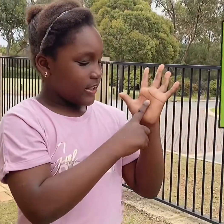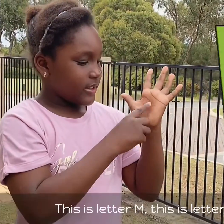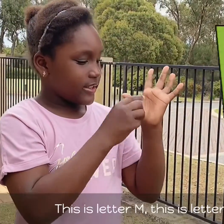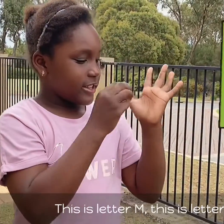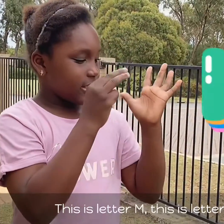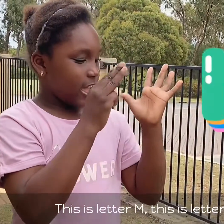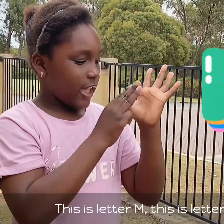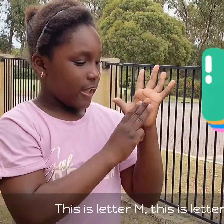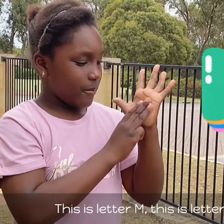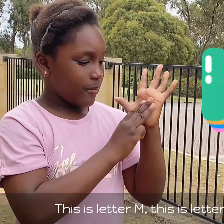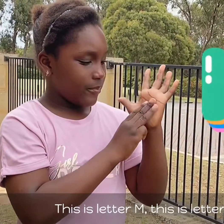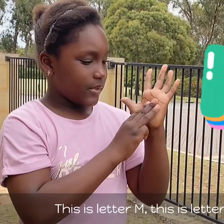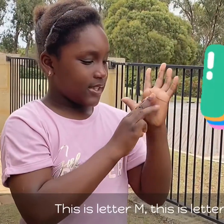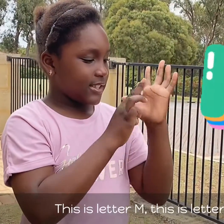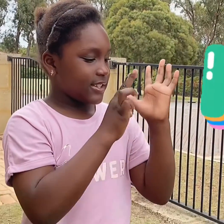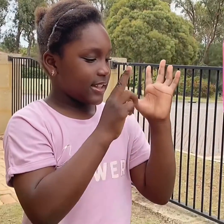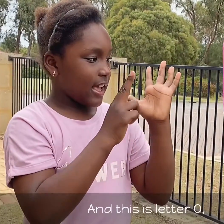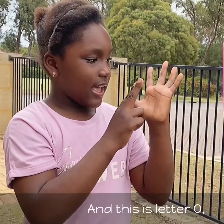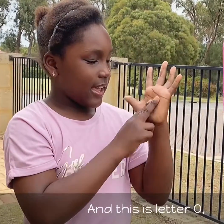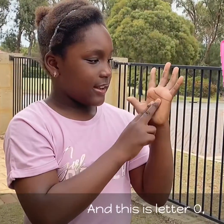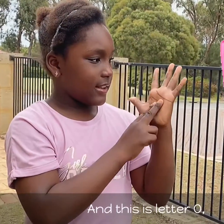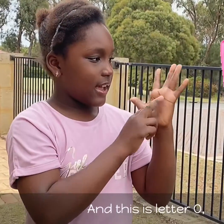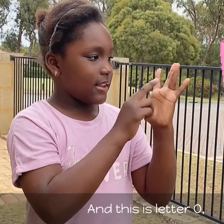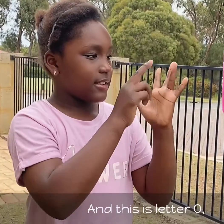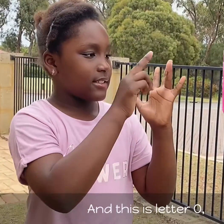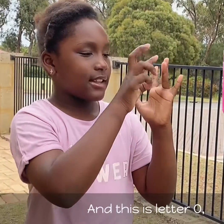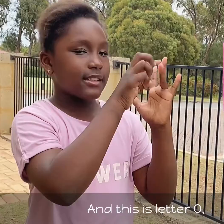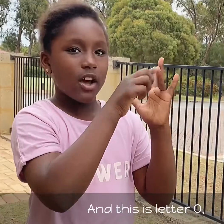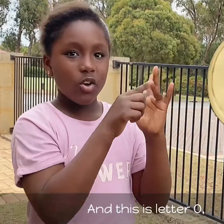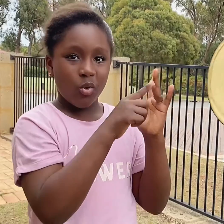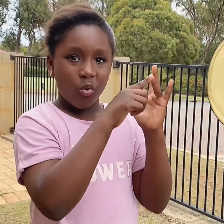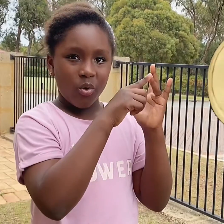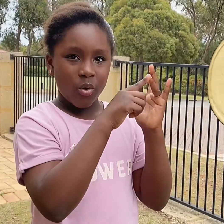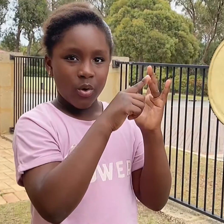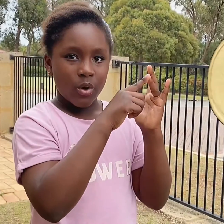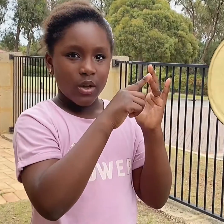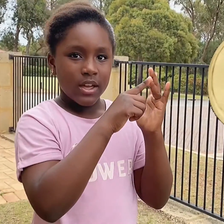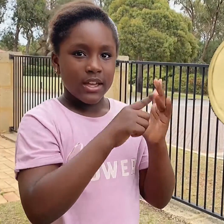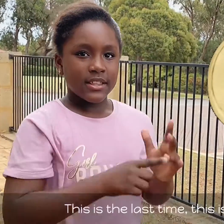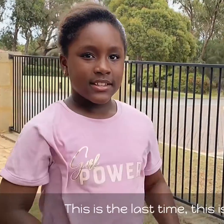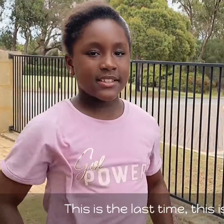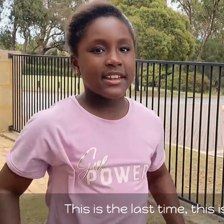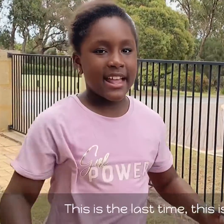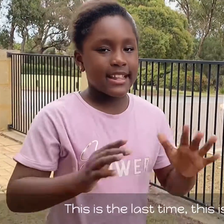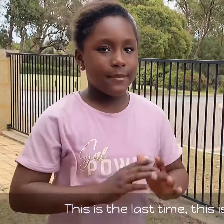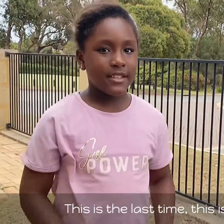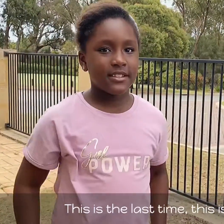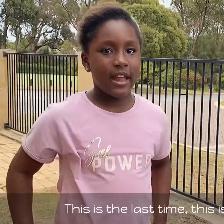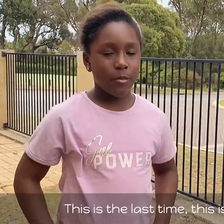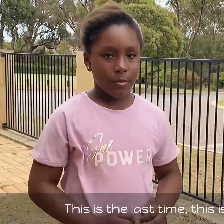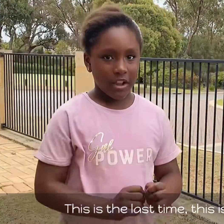is letter M, this is letter N, and this is letter O. This is the last time. This is the time we practice